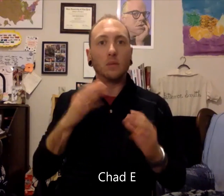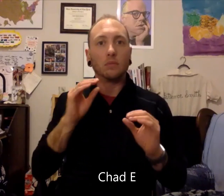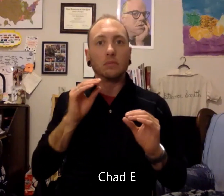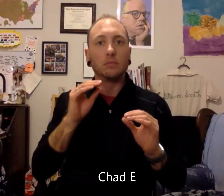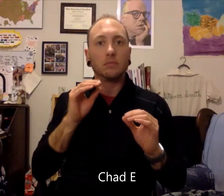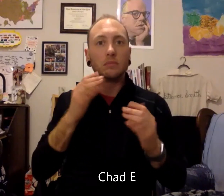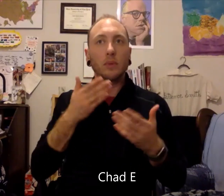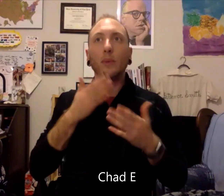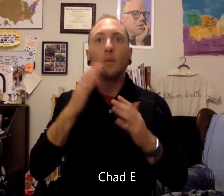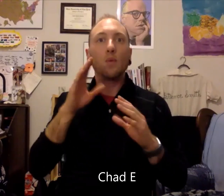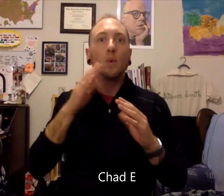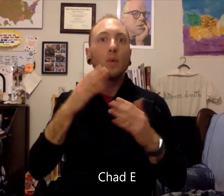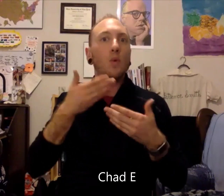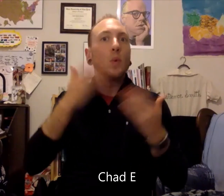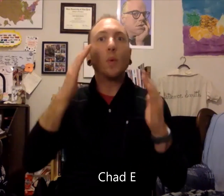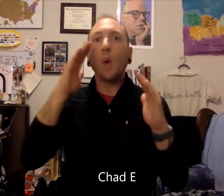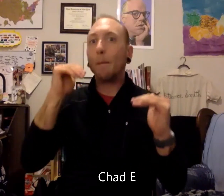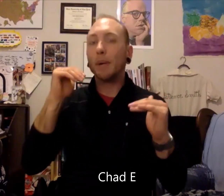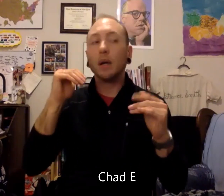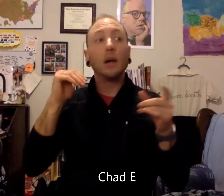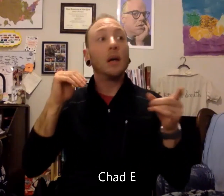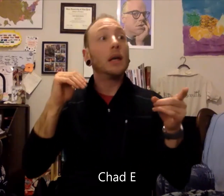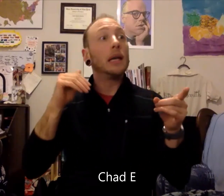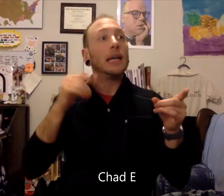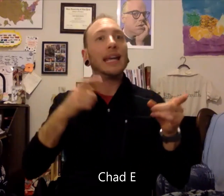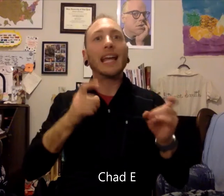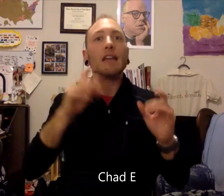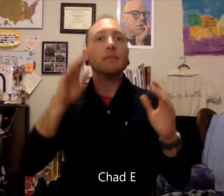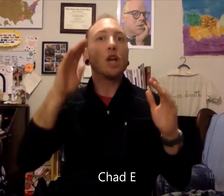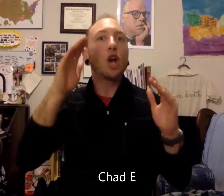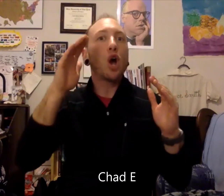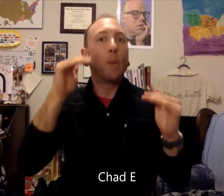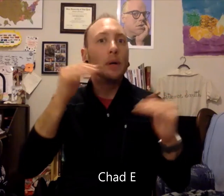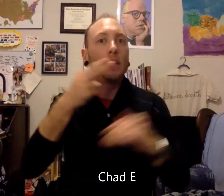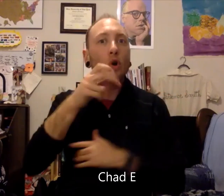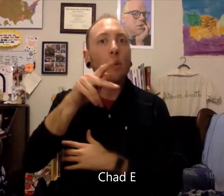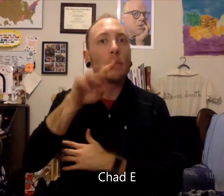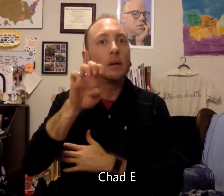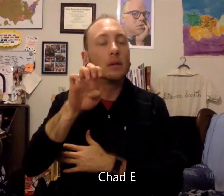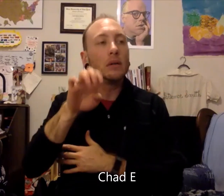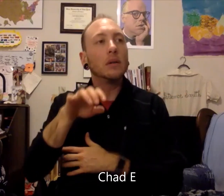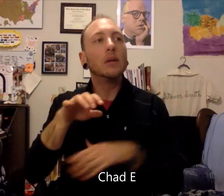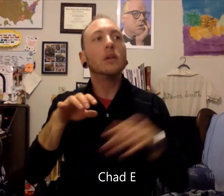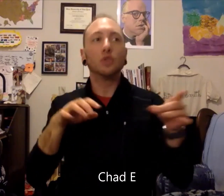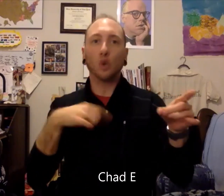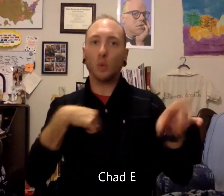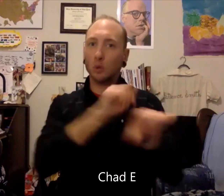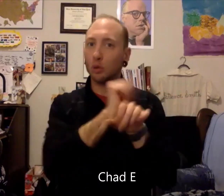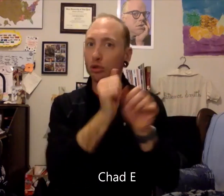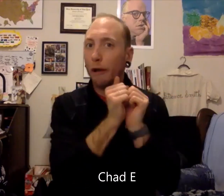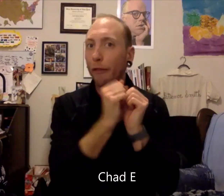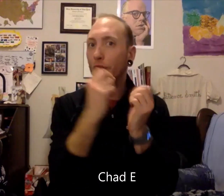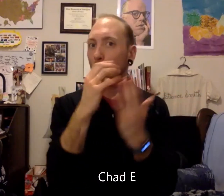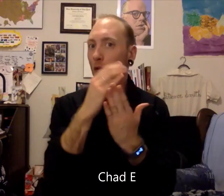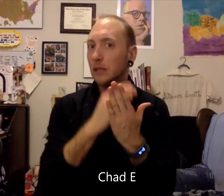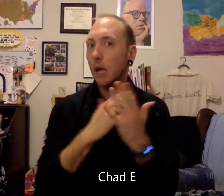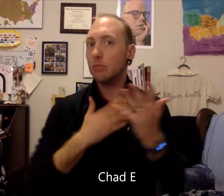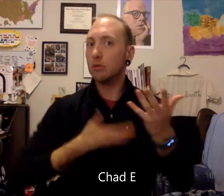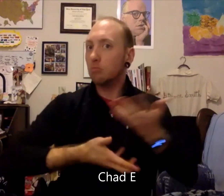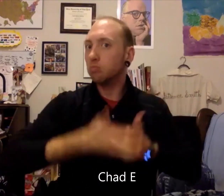Anonymous. So I did that, and, we went through the steps, and we started, living the life that